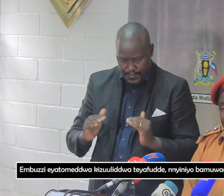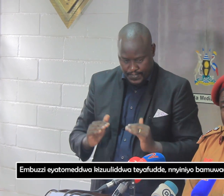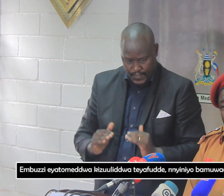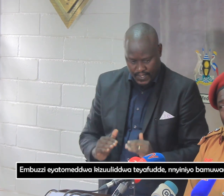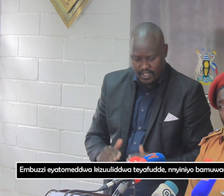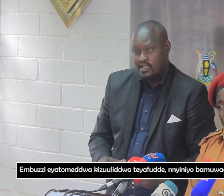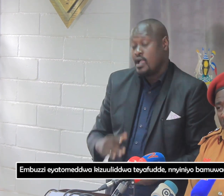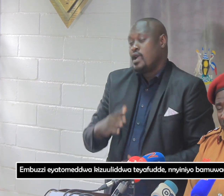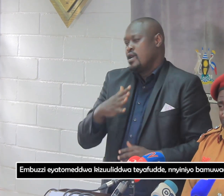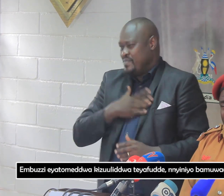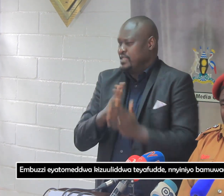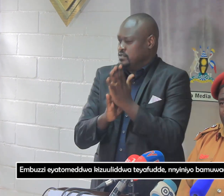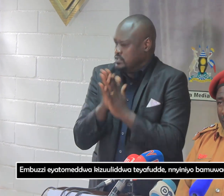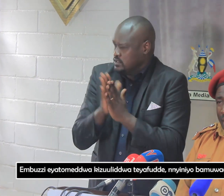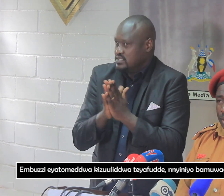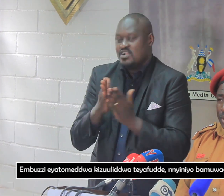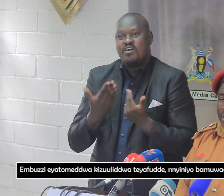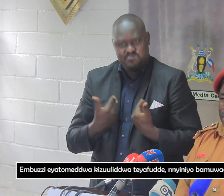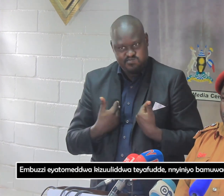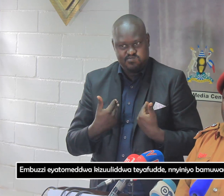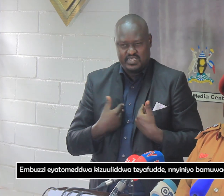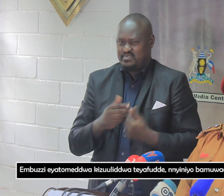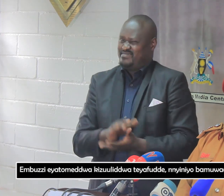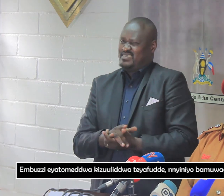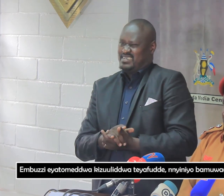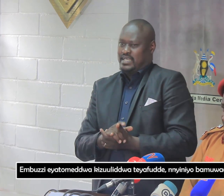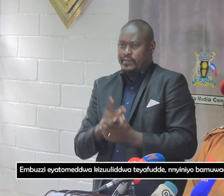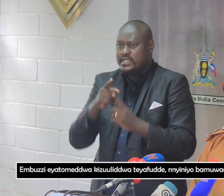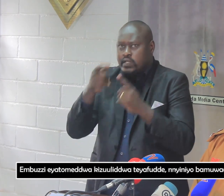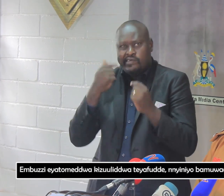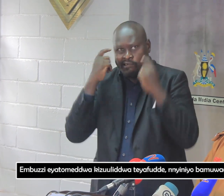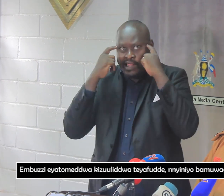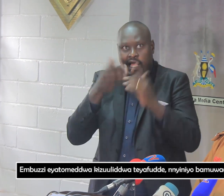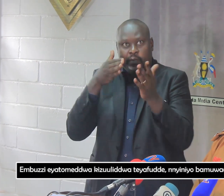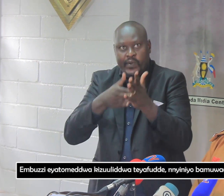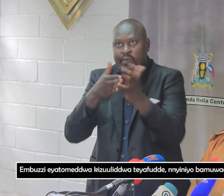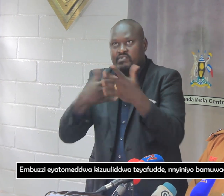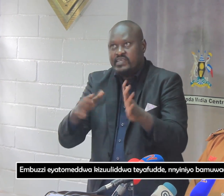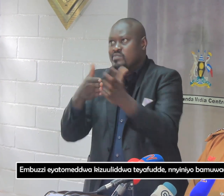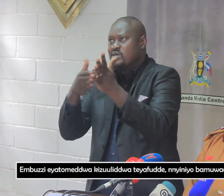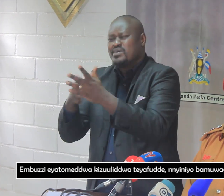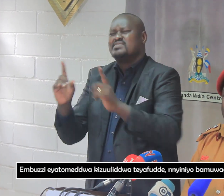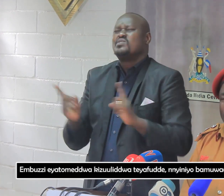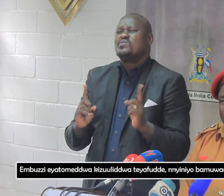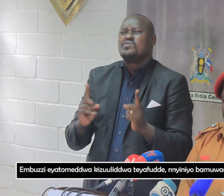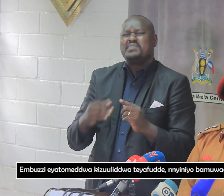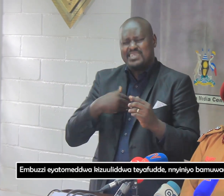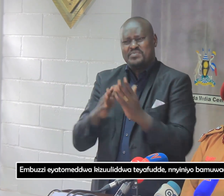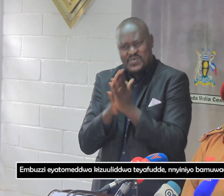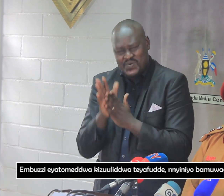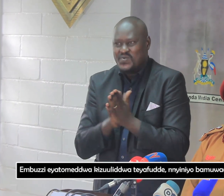And I am very optimistic. I don't think we should be so pessimistic that we won't